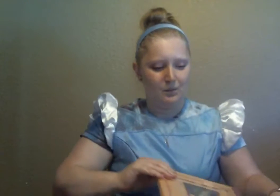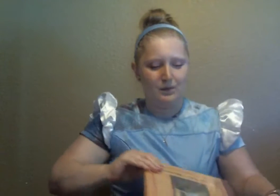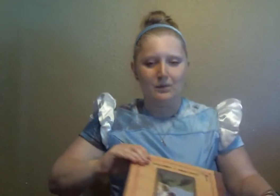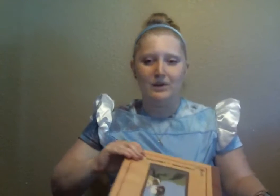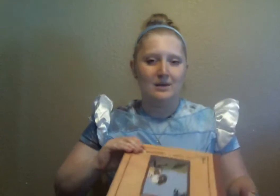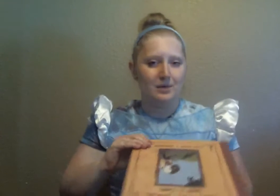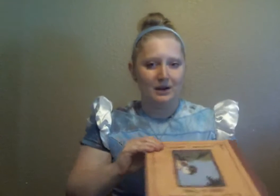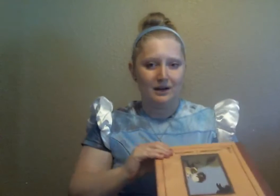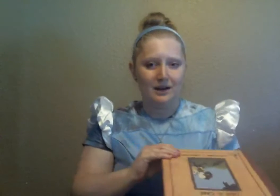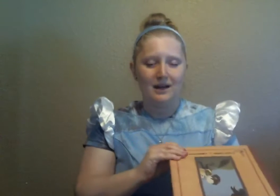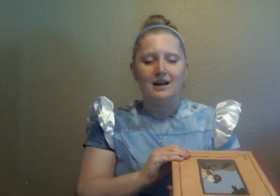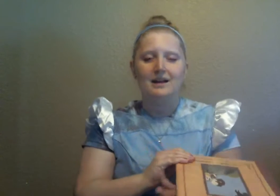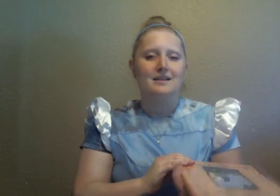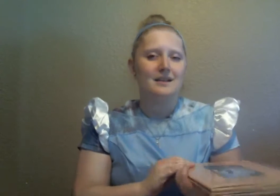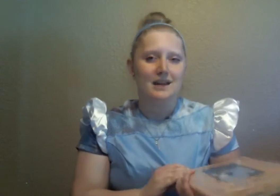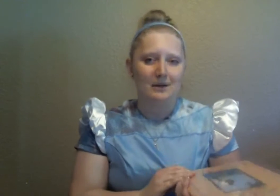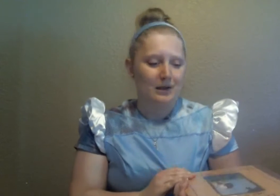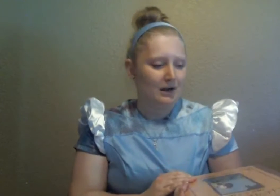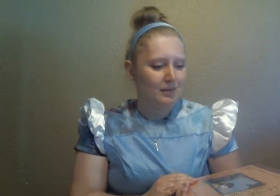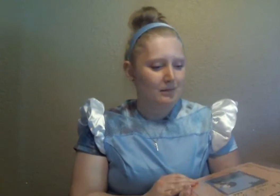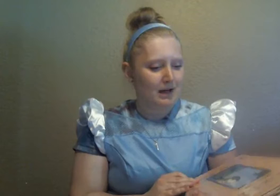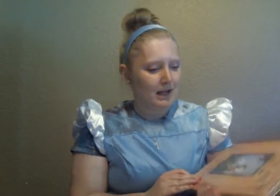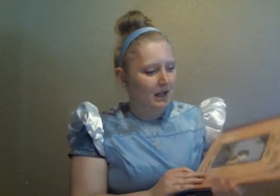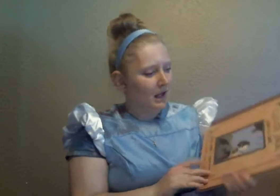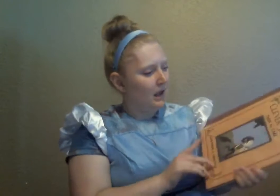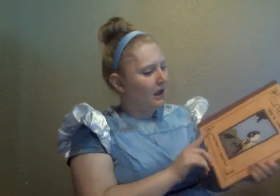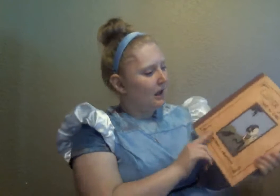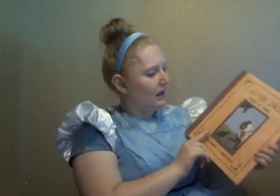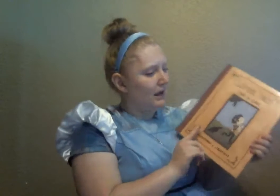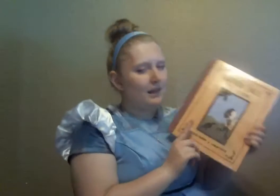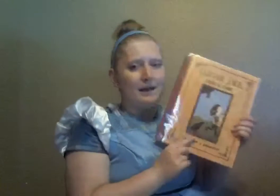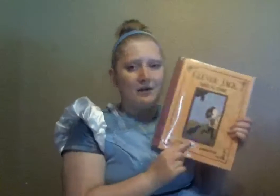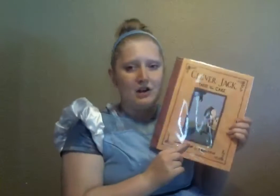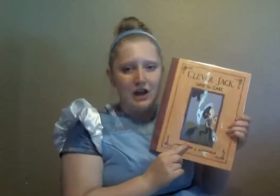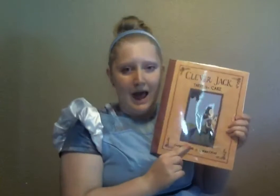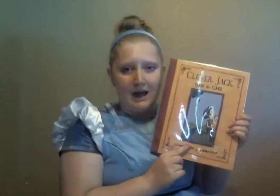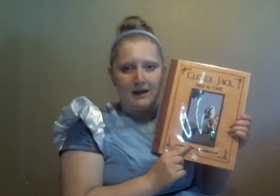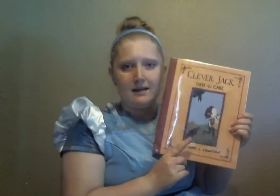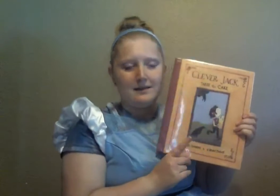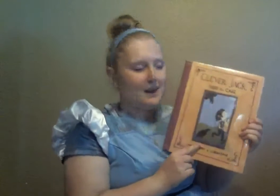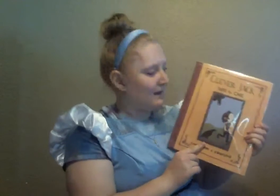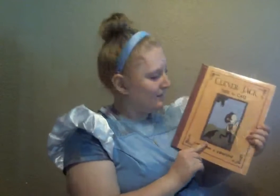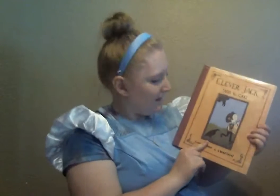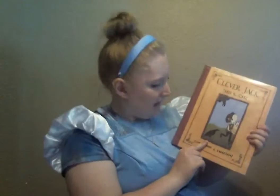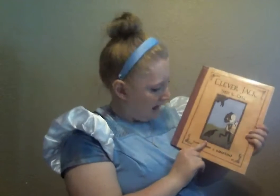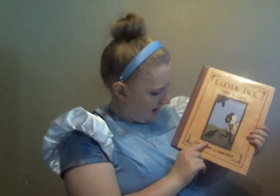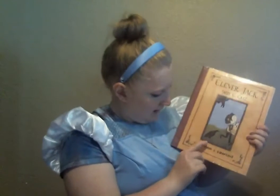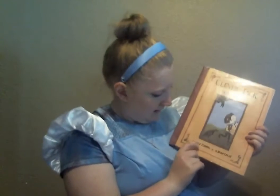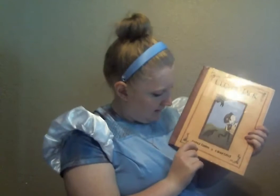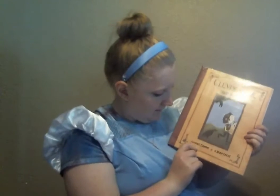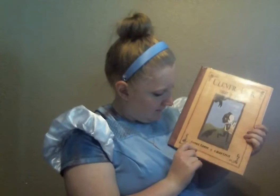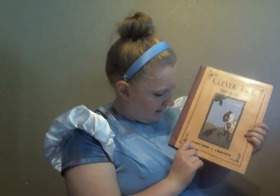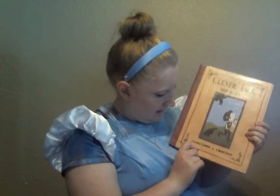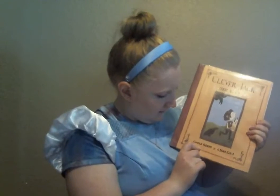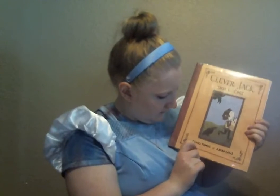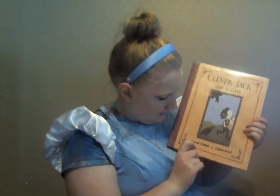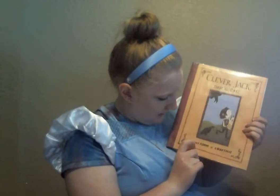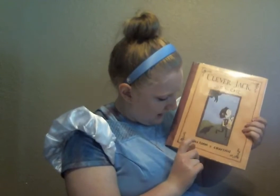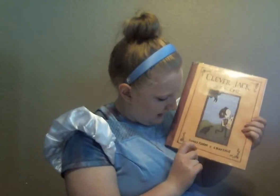will read a book. Today we are going to be reading Clever Jack Takes the Cake. And this one's by